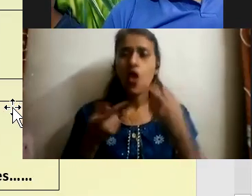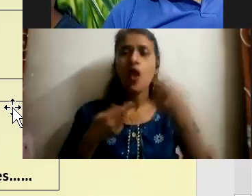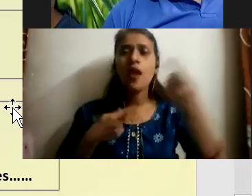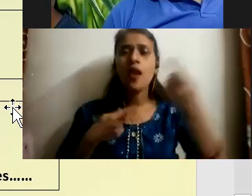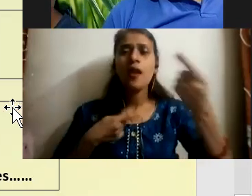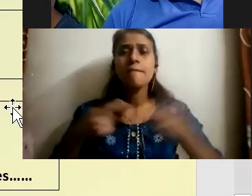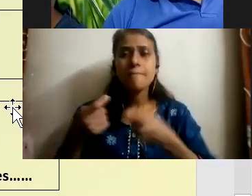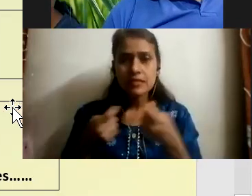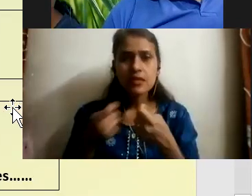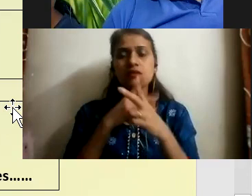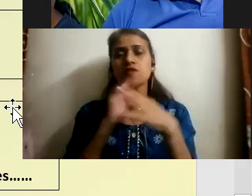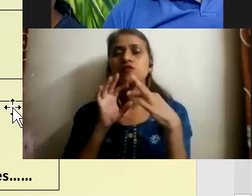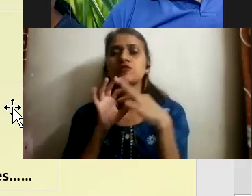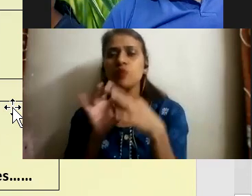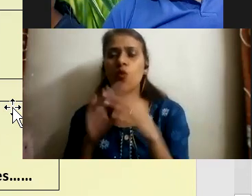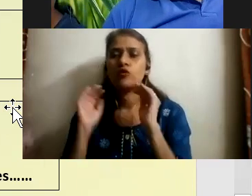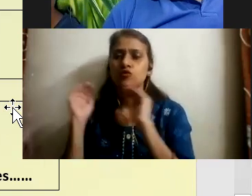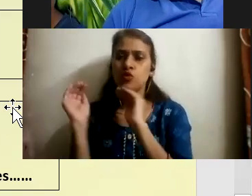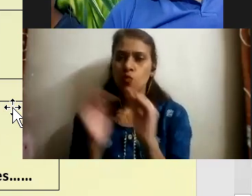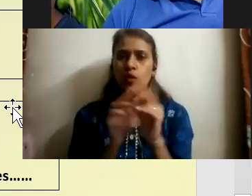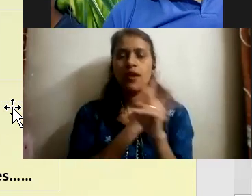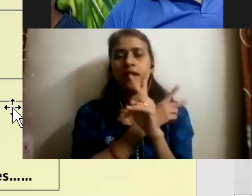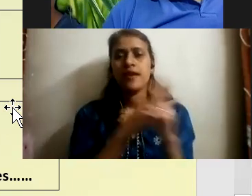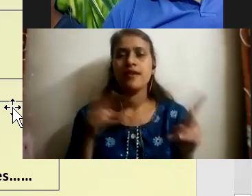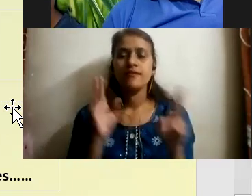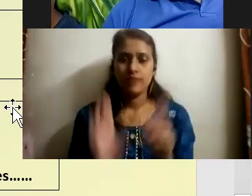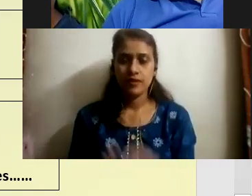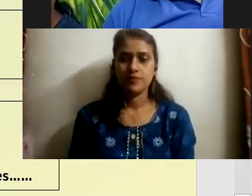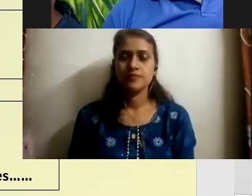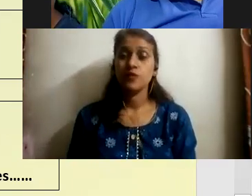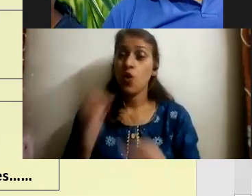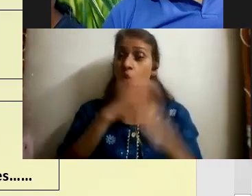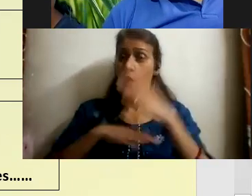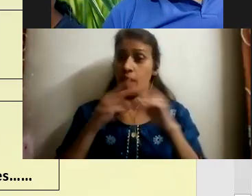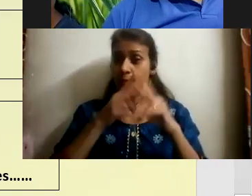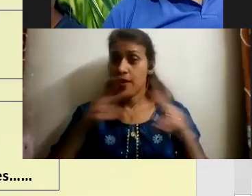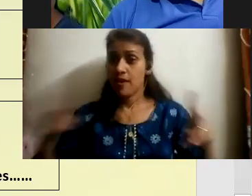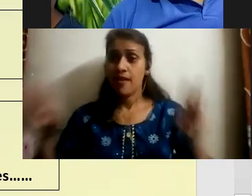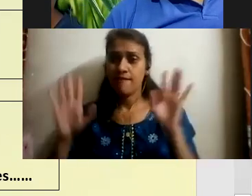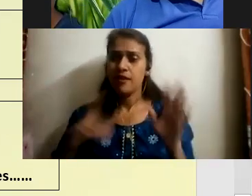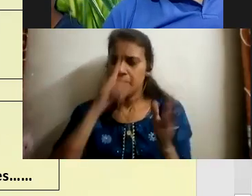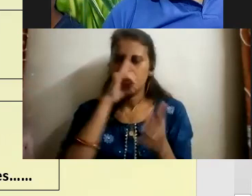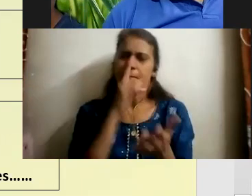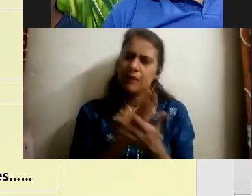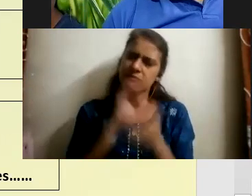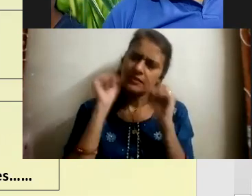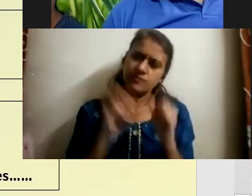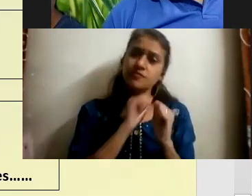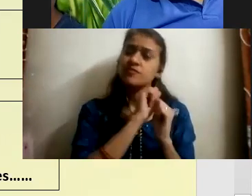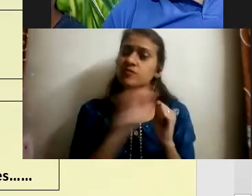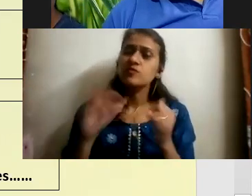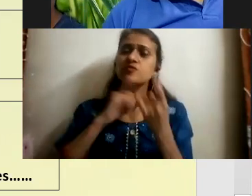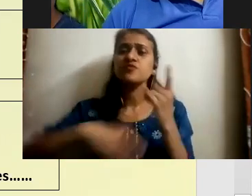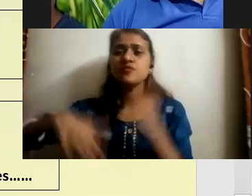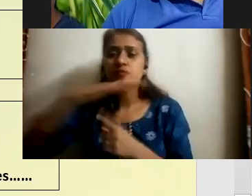individual entrepreneurial ventures. So these are the organizations with whom we work. And I believe every